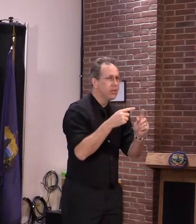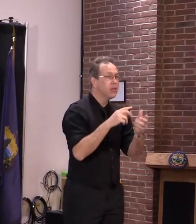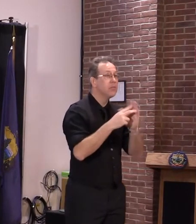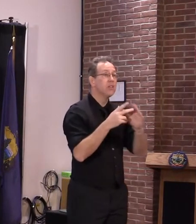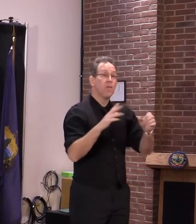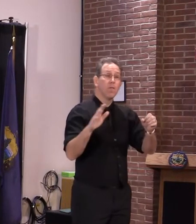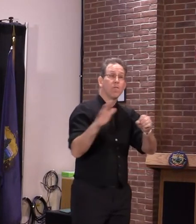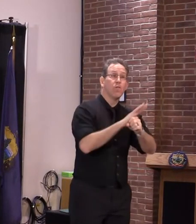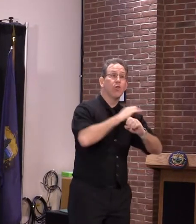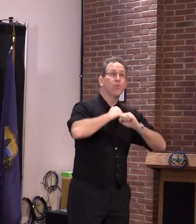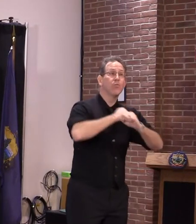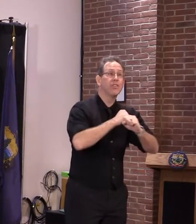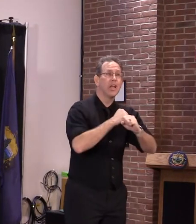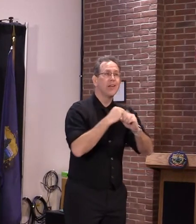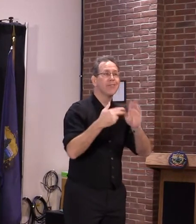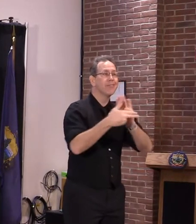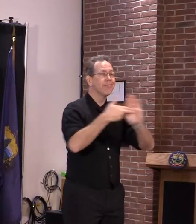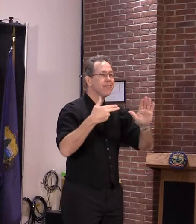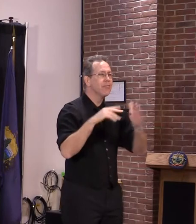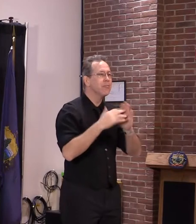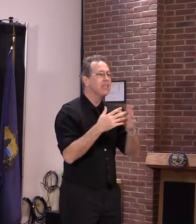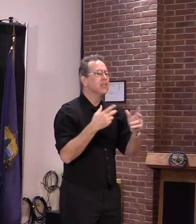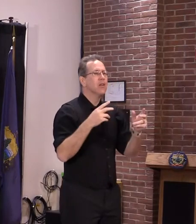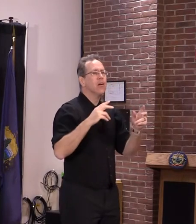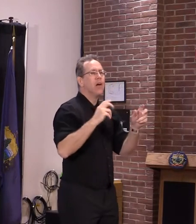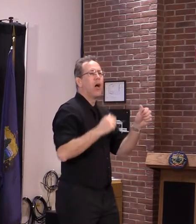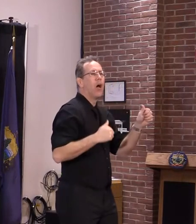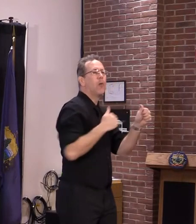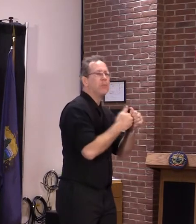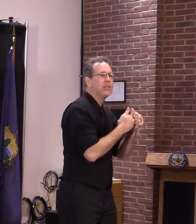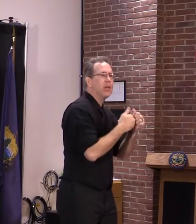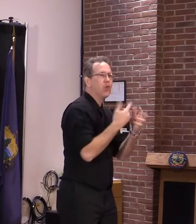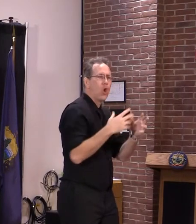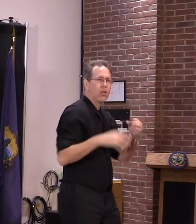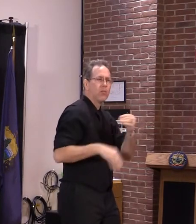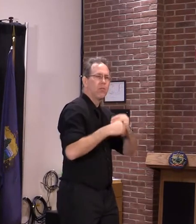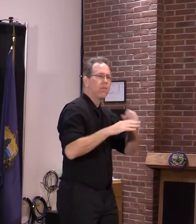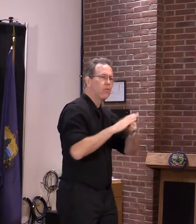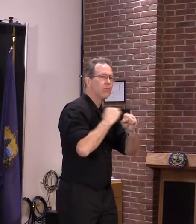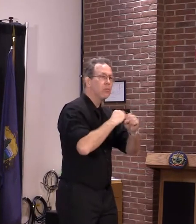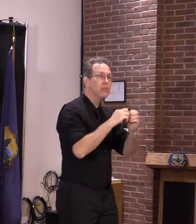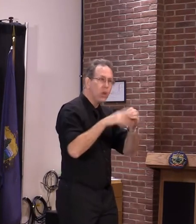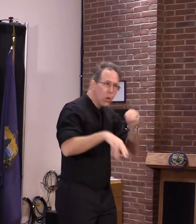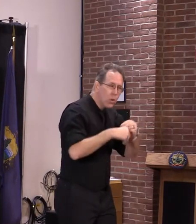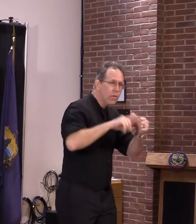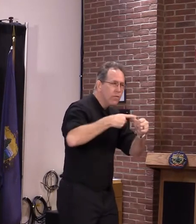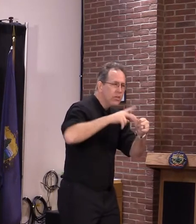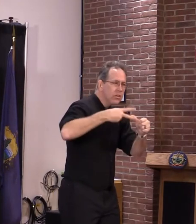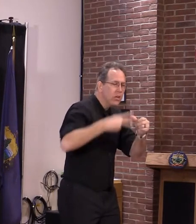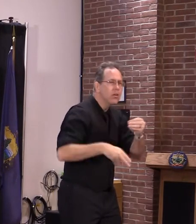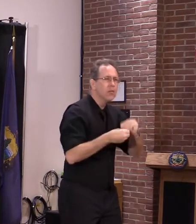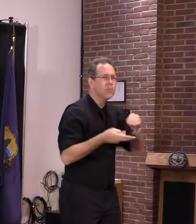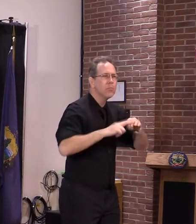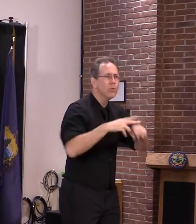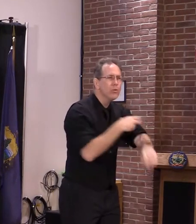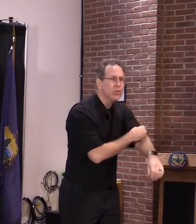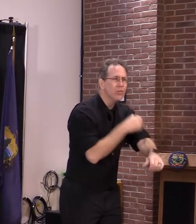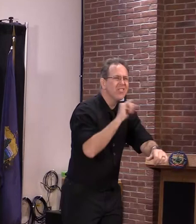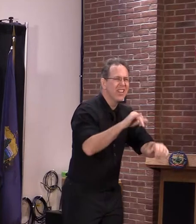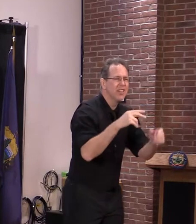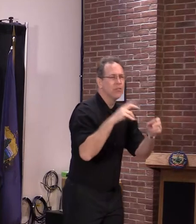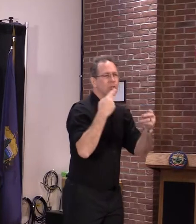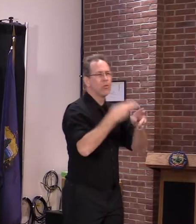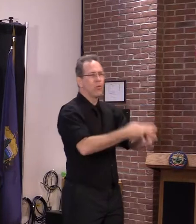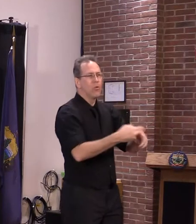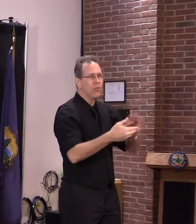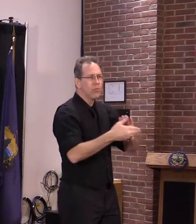date. Those are really, I think, the words that count the most. Unfortunately, that's what we're saying in Vermont,